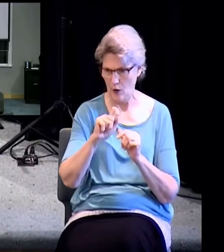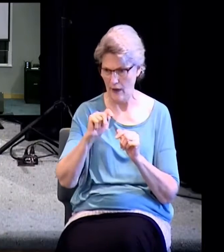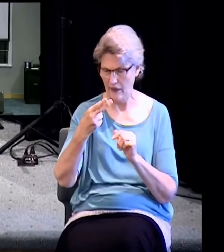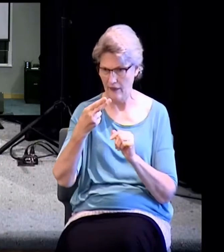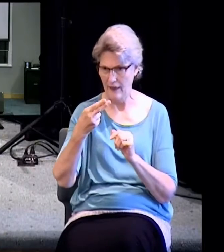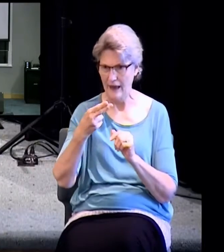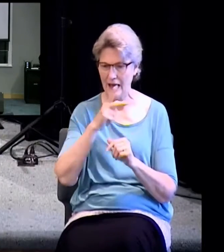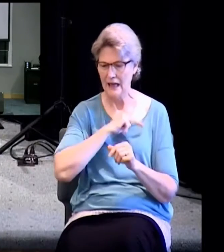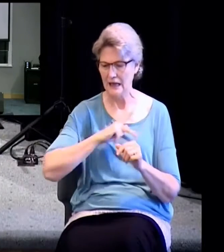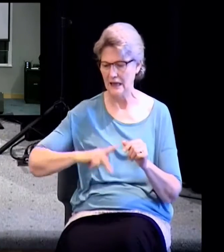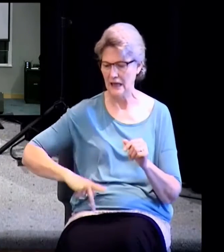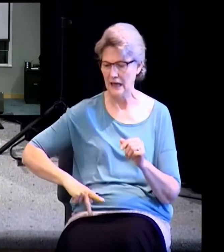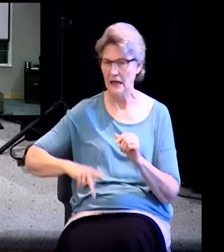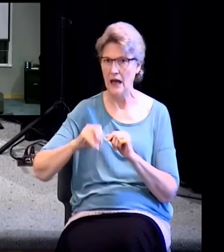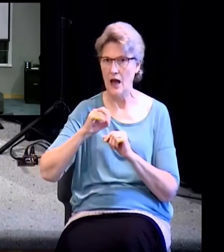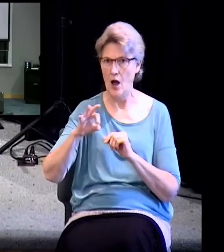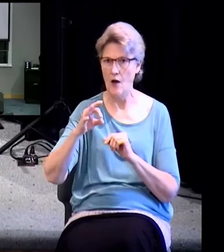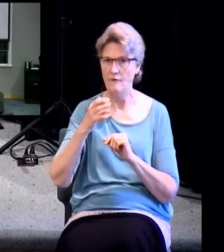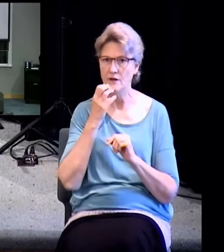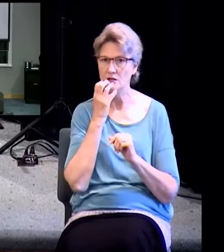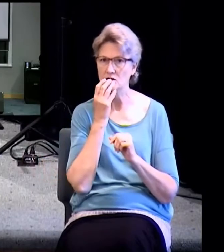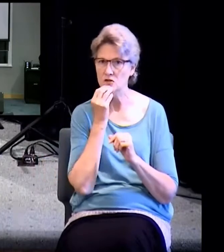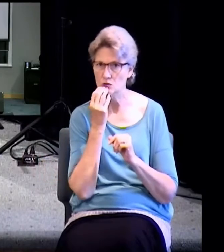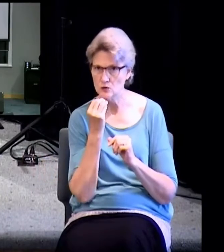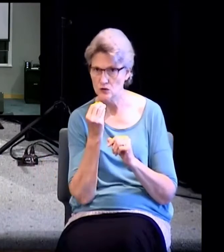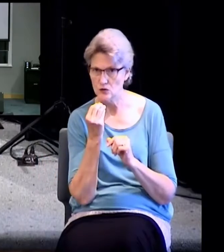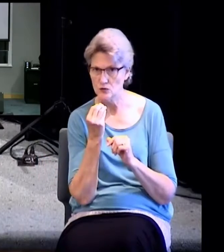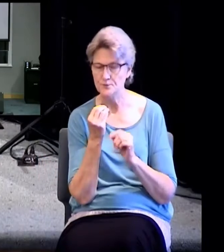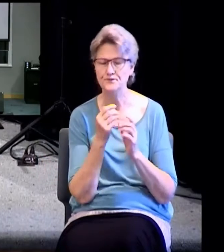certain, I don't know if you're ready to show that up there.